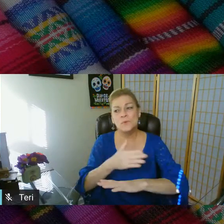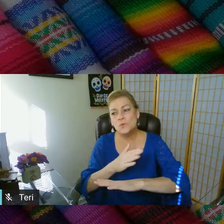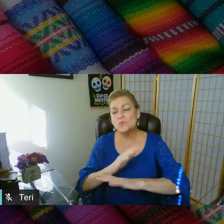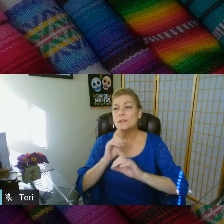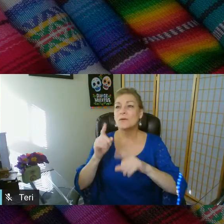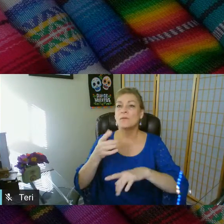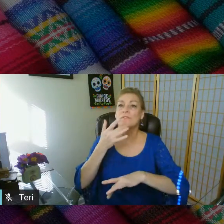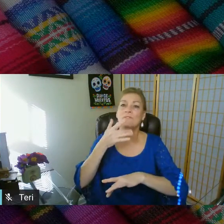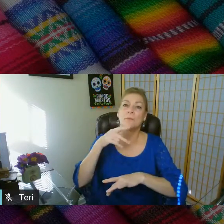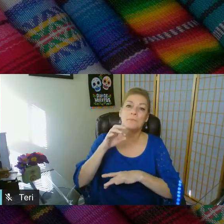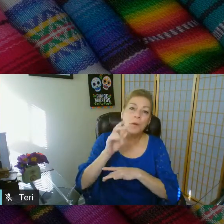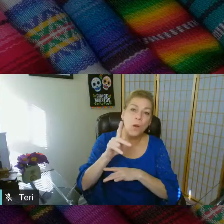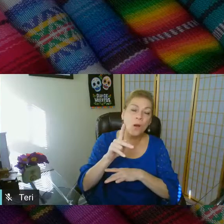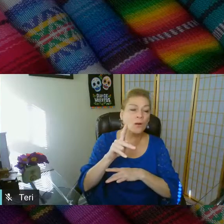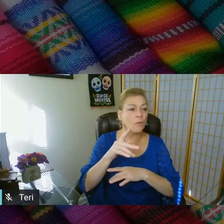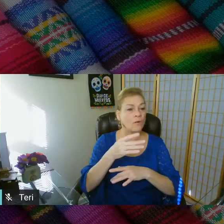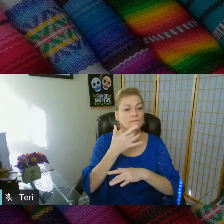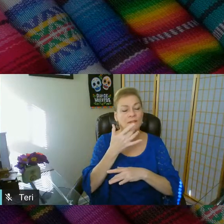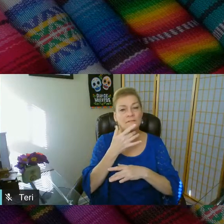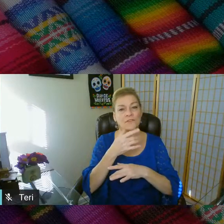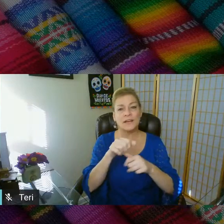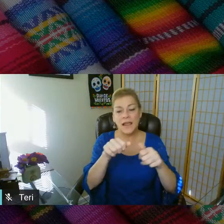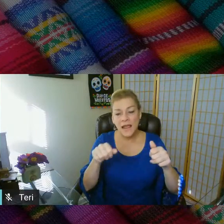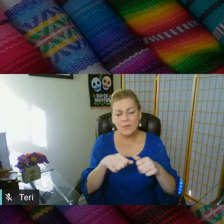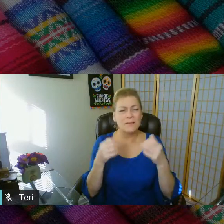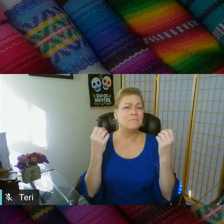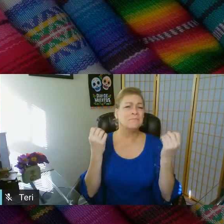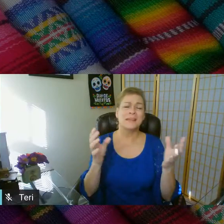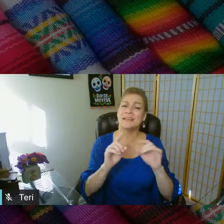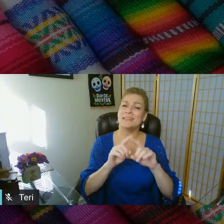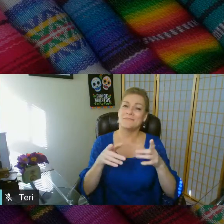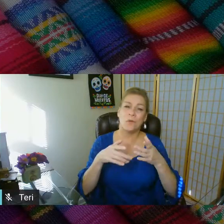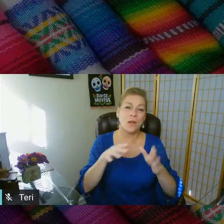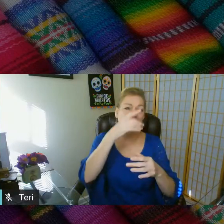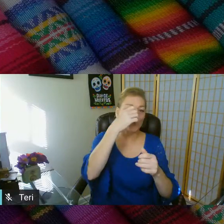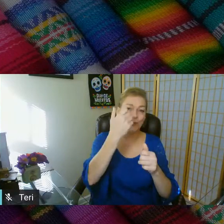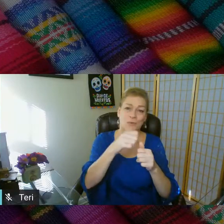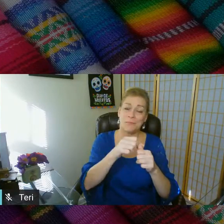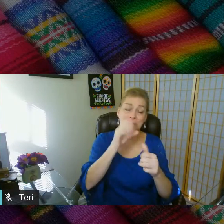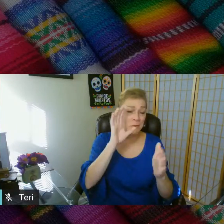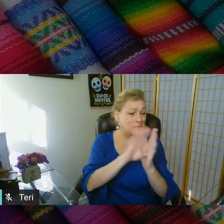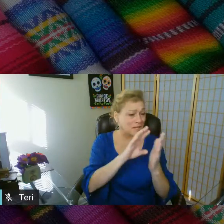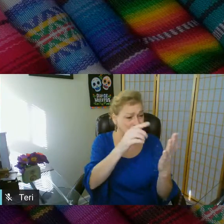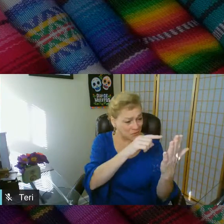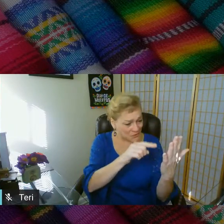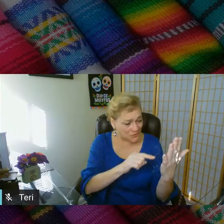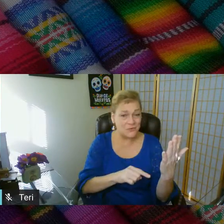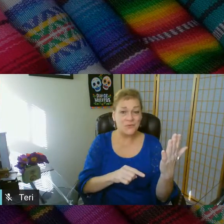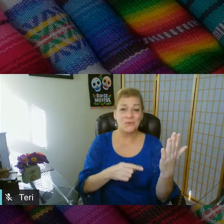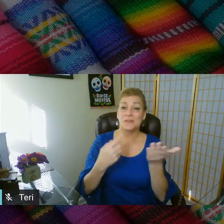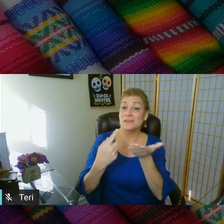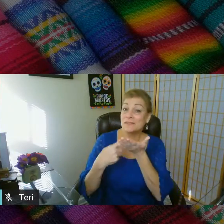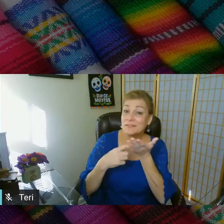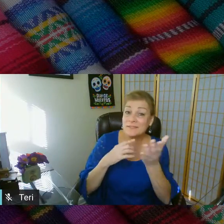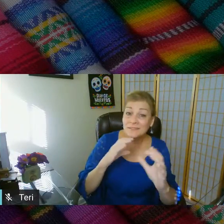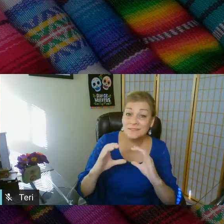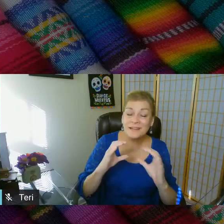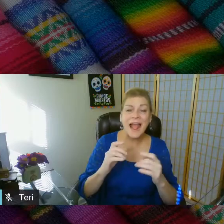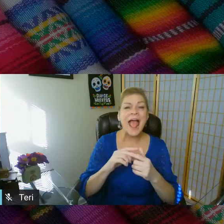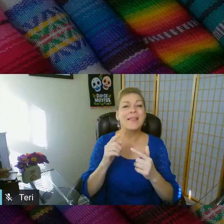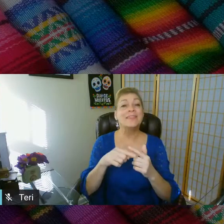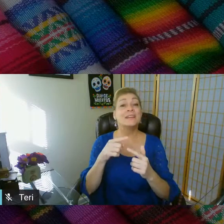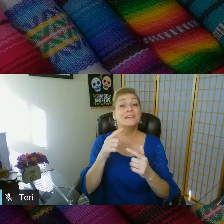or spot of this person. Many ways to remember. And then we evaluate what those